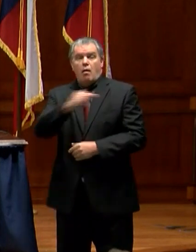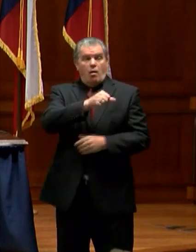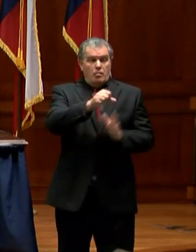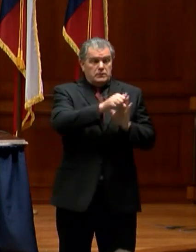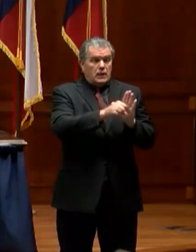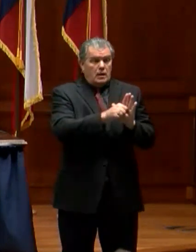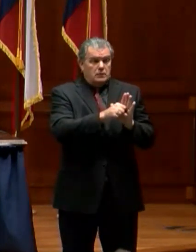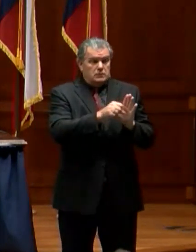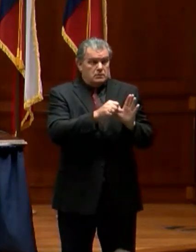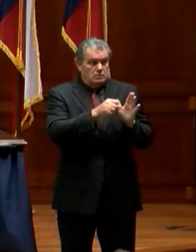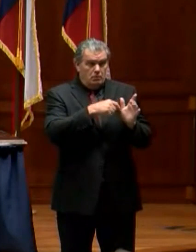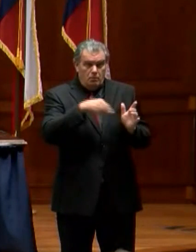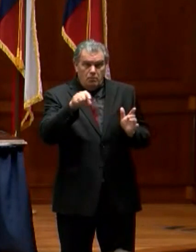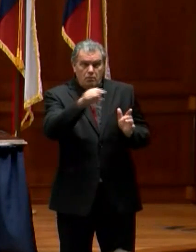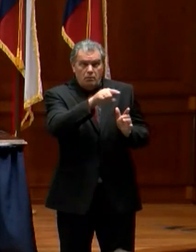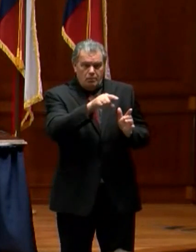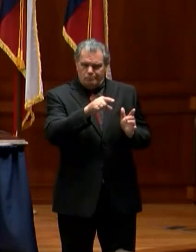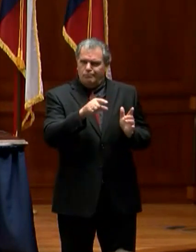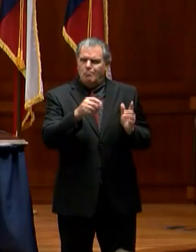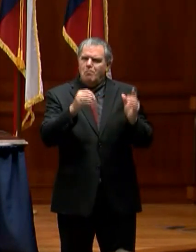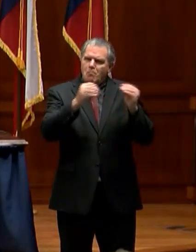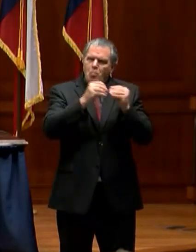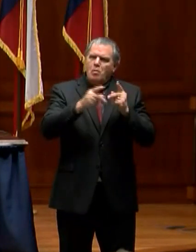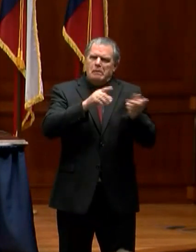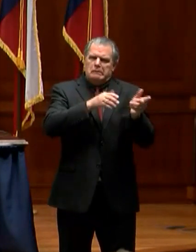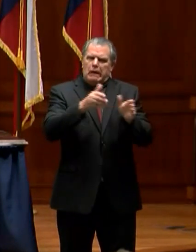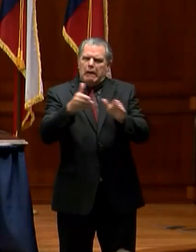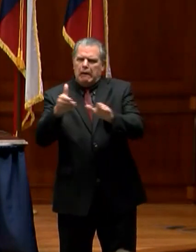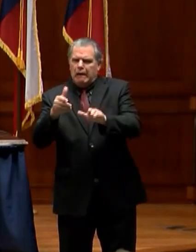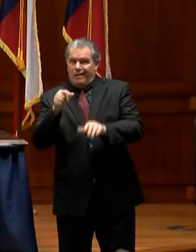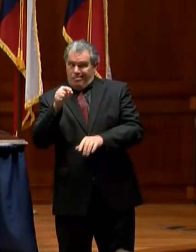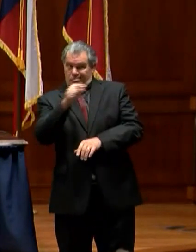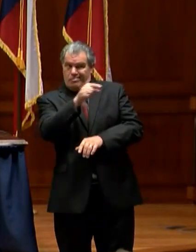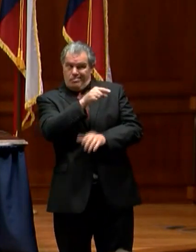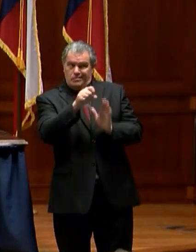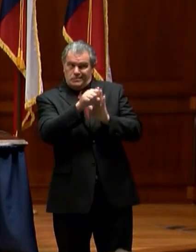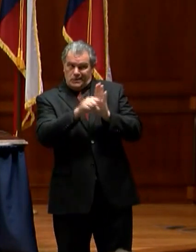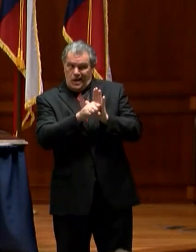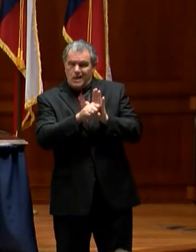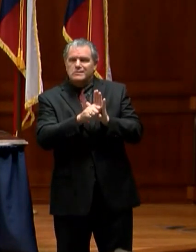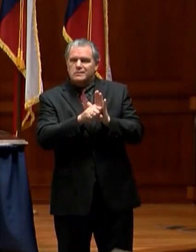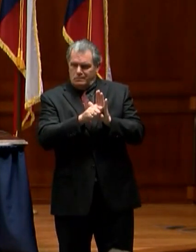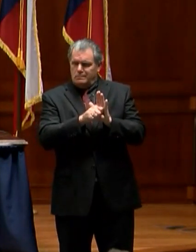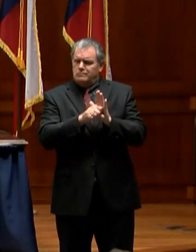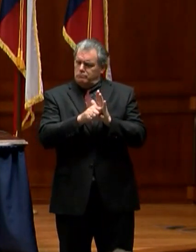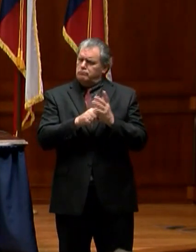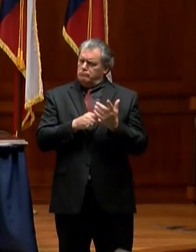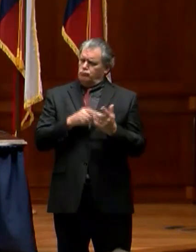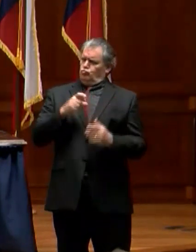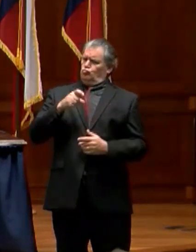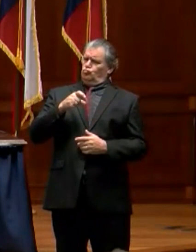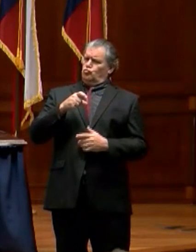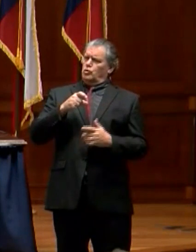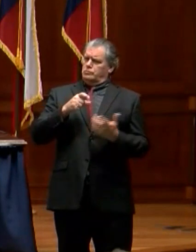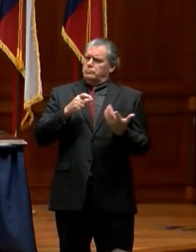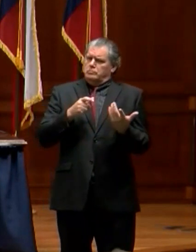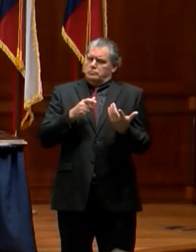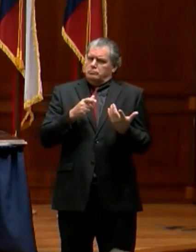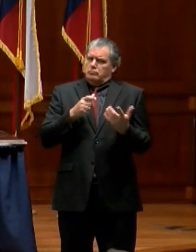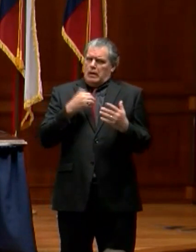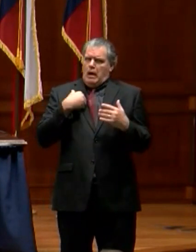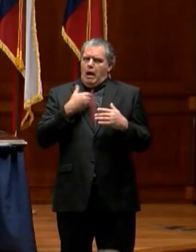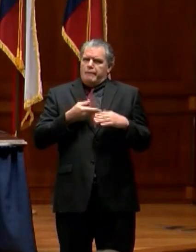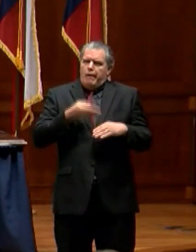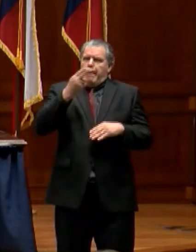faced far more deadly consequences. As a result, those states were, rightfully so, prioritized